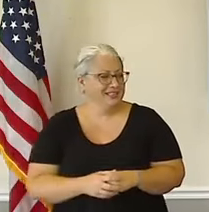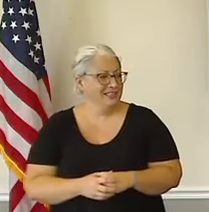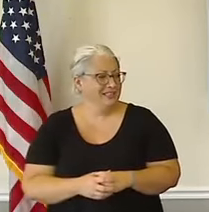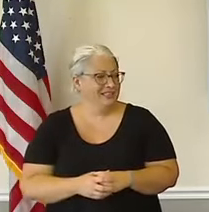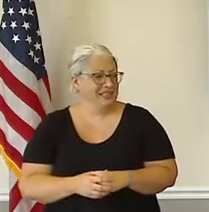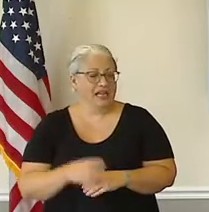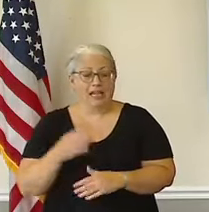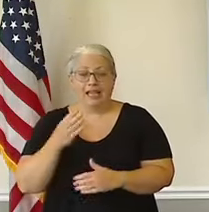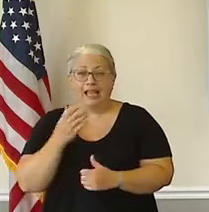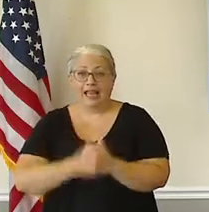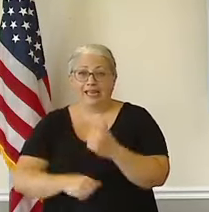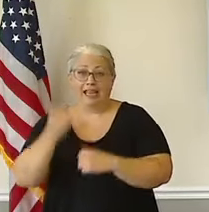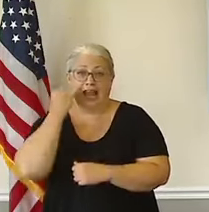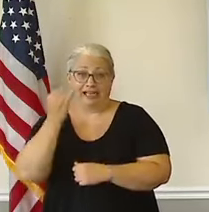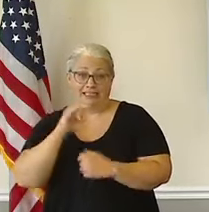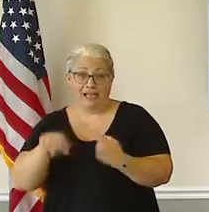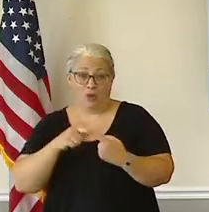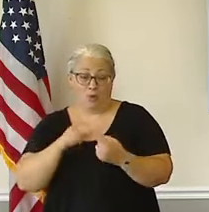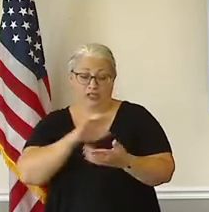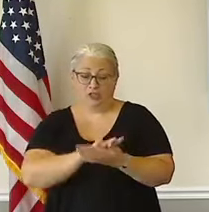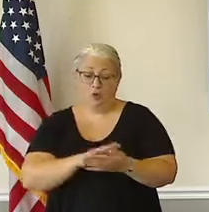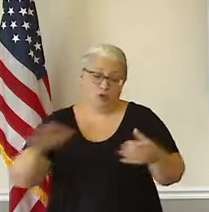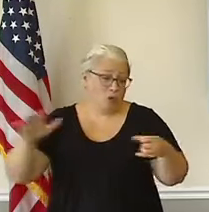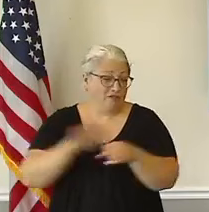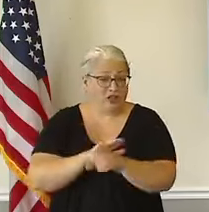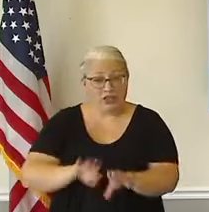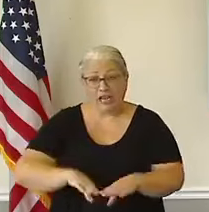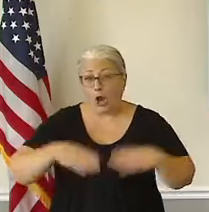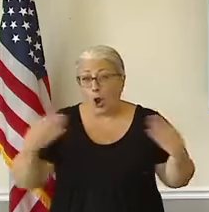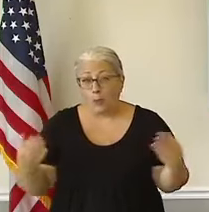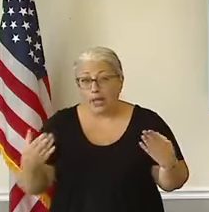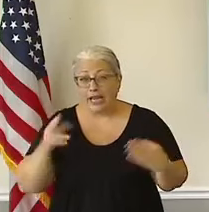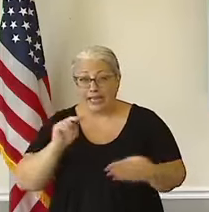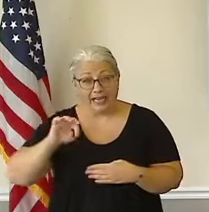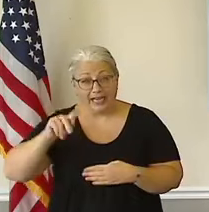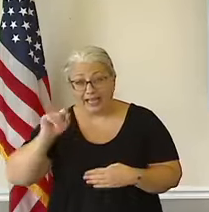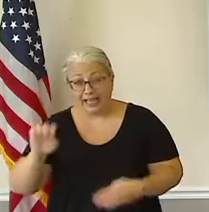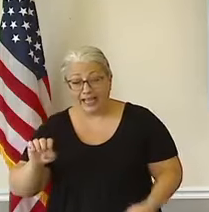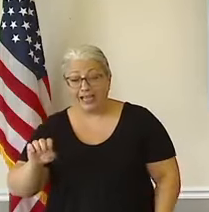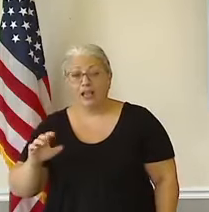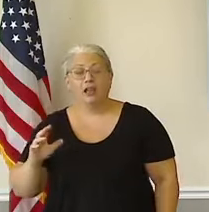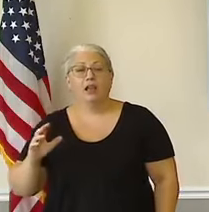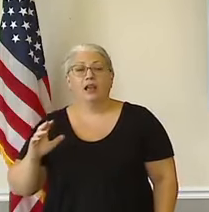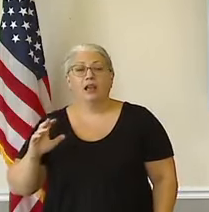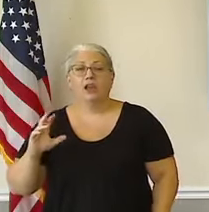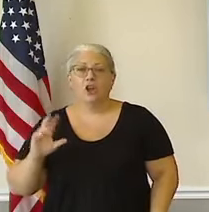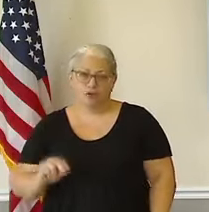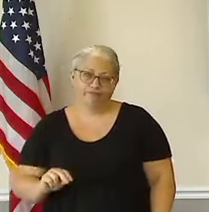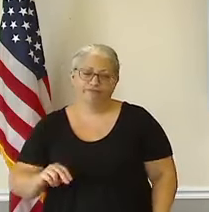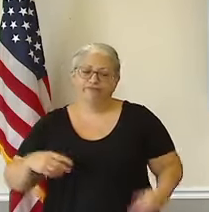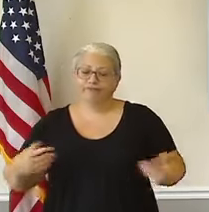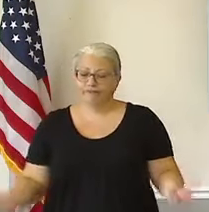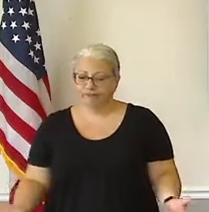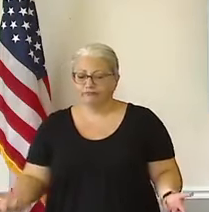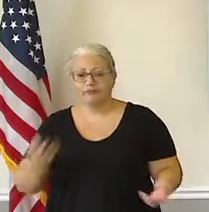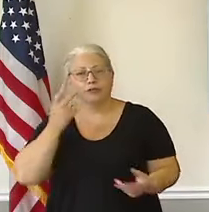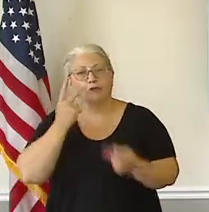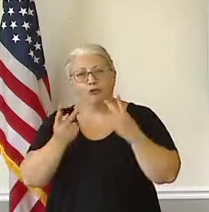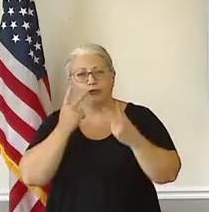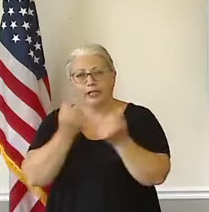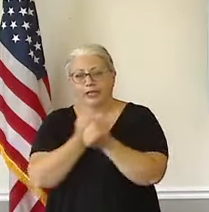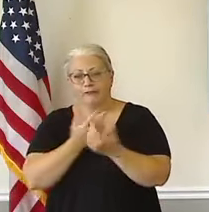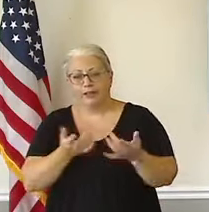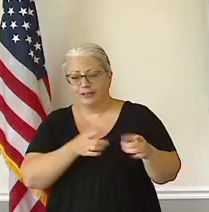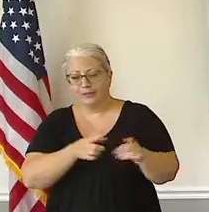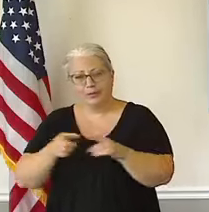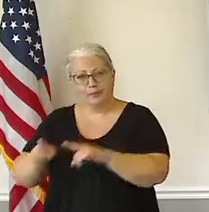when schools will fully open? Nikki, no. There is no indication. And if you look at what's occurred, certainly at the moment,